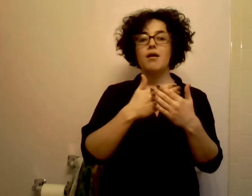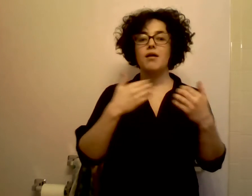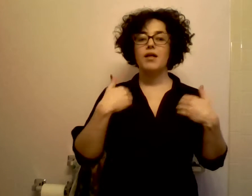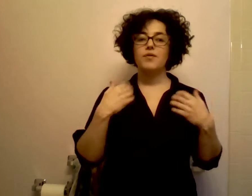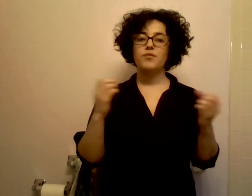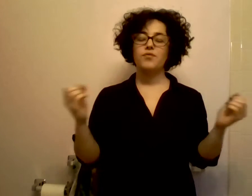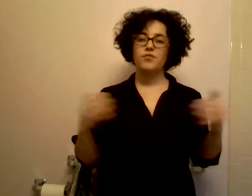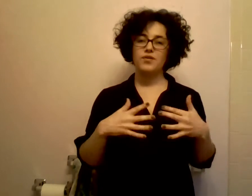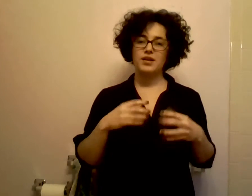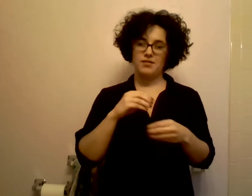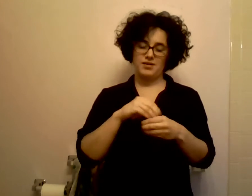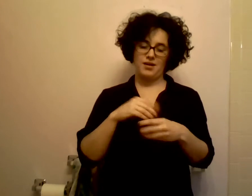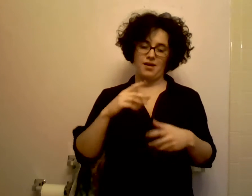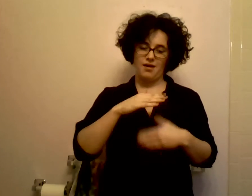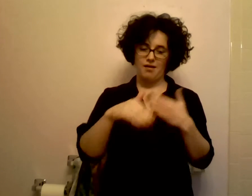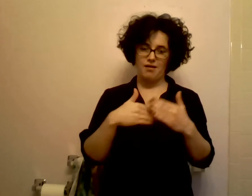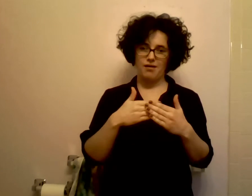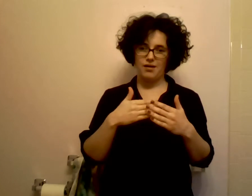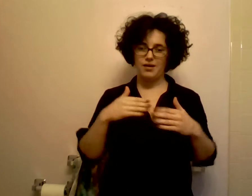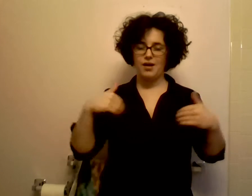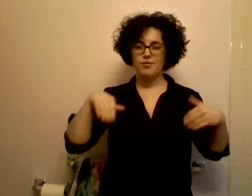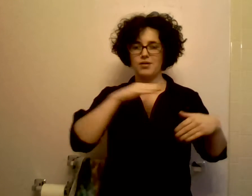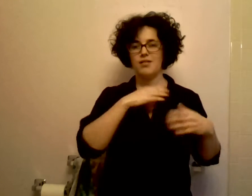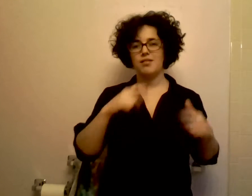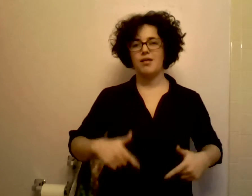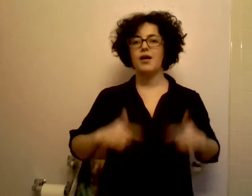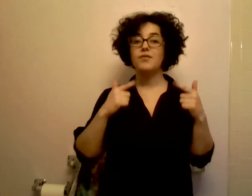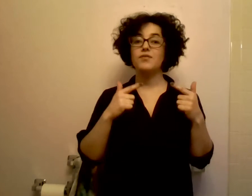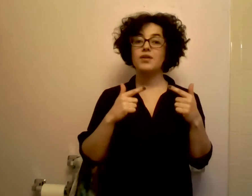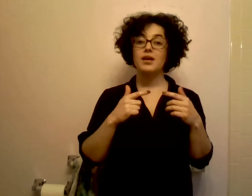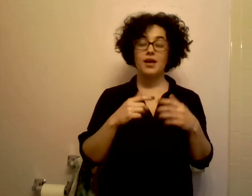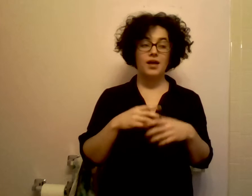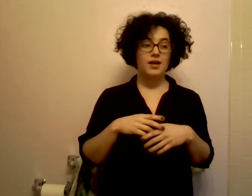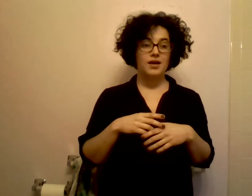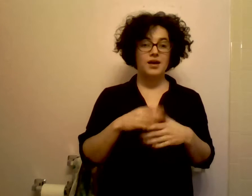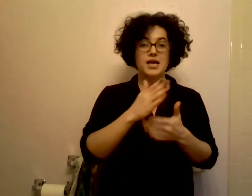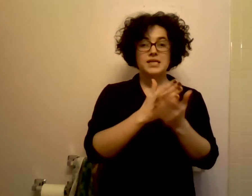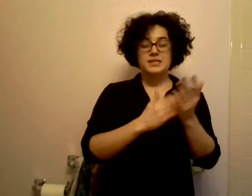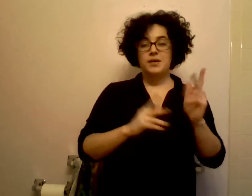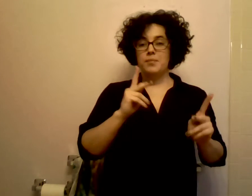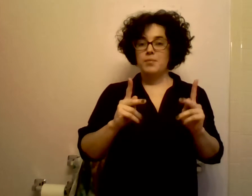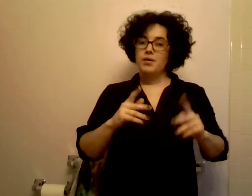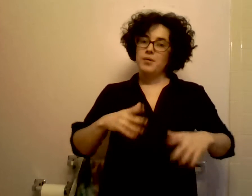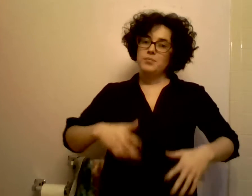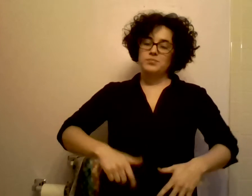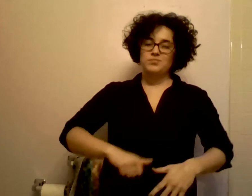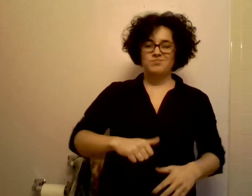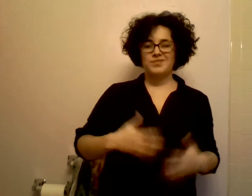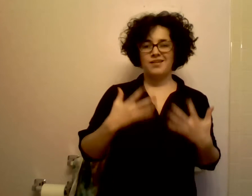very successful and self-confident, who are out there making their dreams a reality, experience